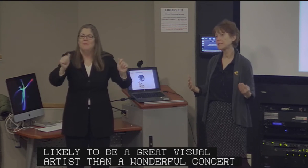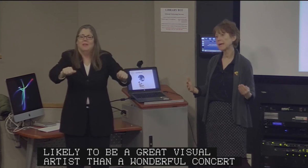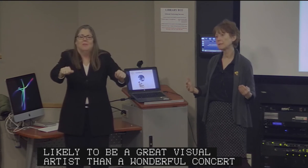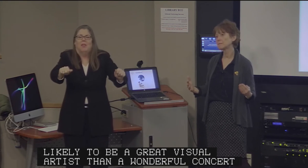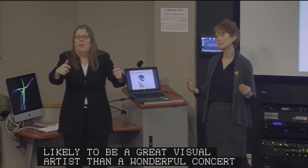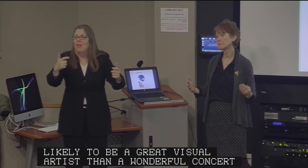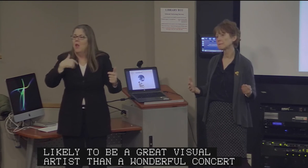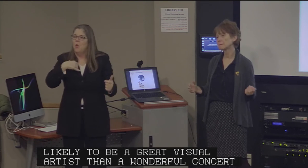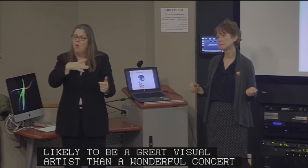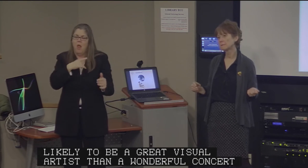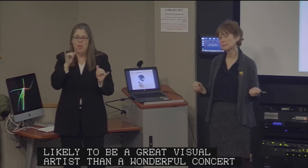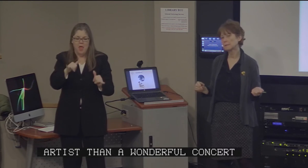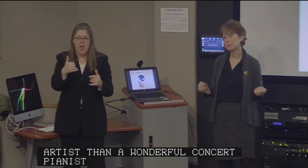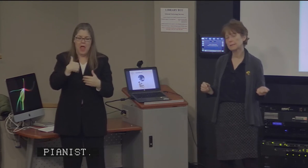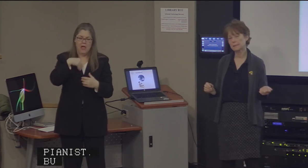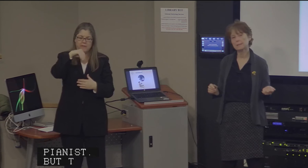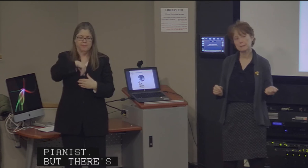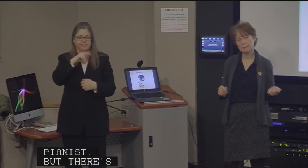of talent.